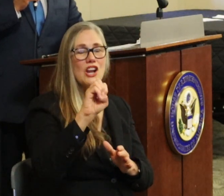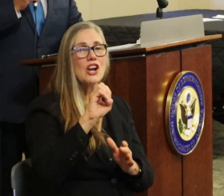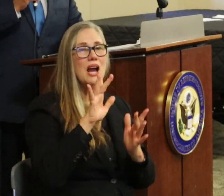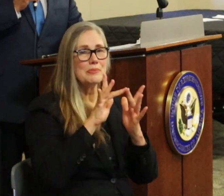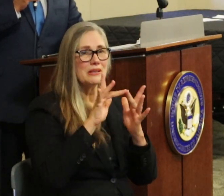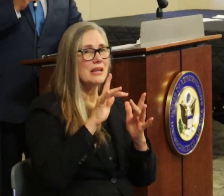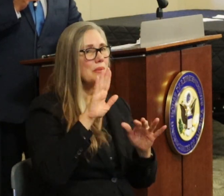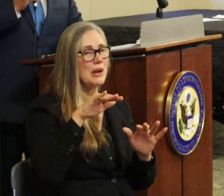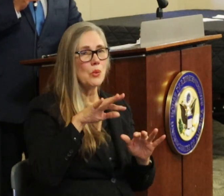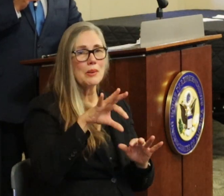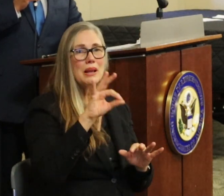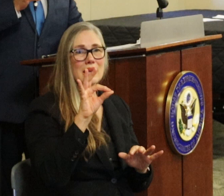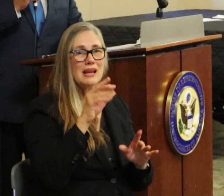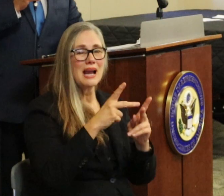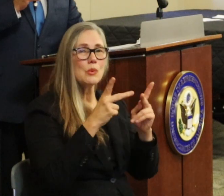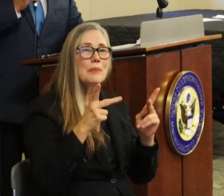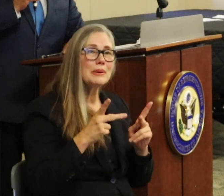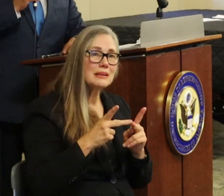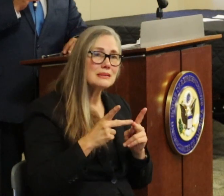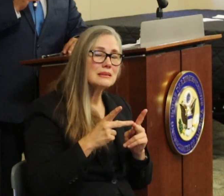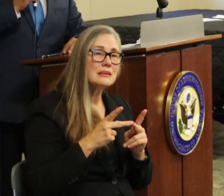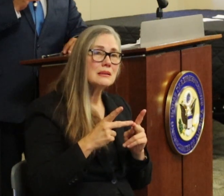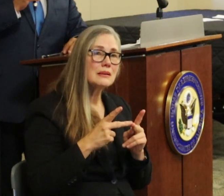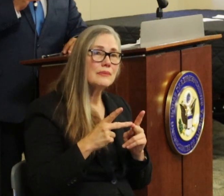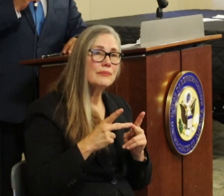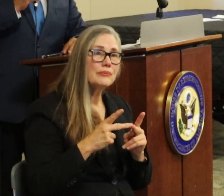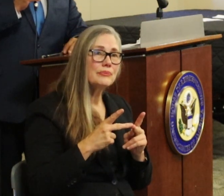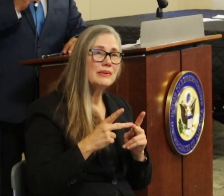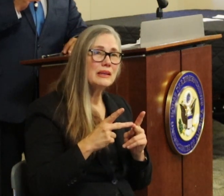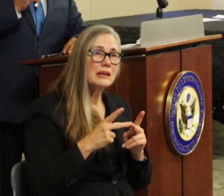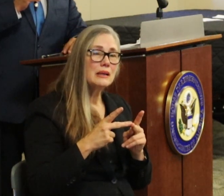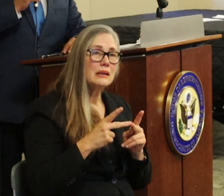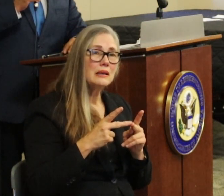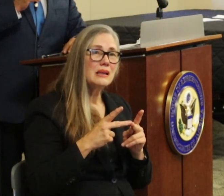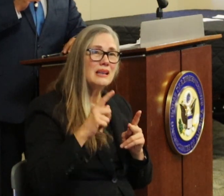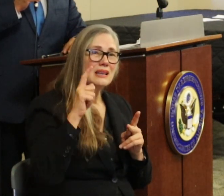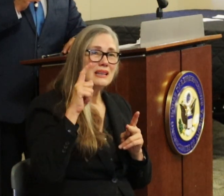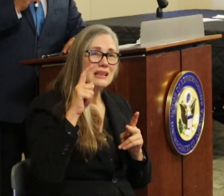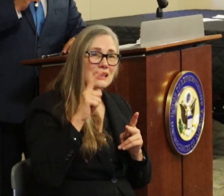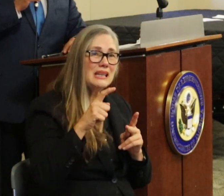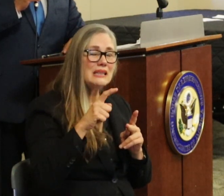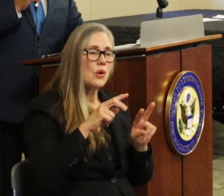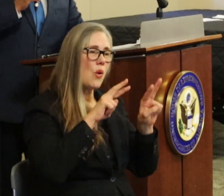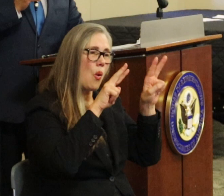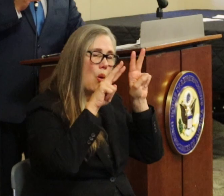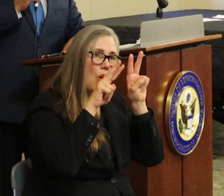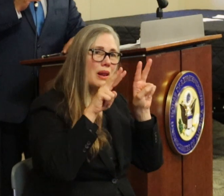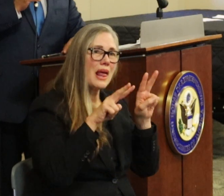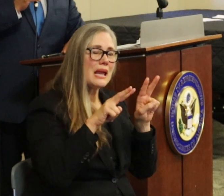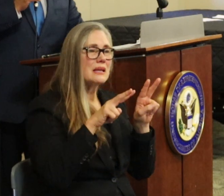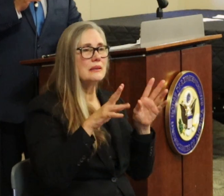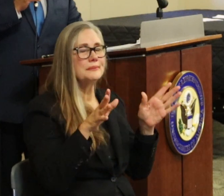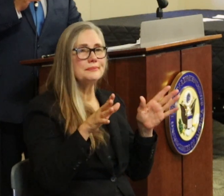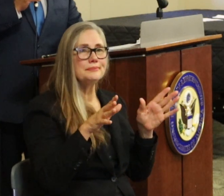found, and what I'm looking for is a place where there is either some sort of Medicare cost oversight